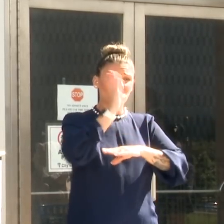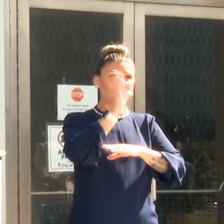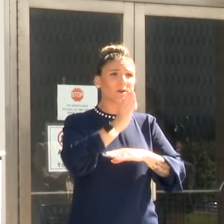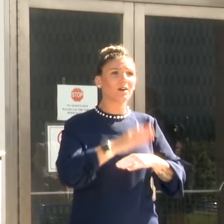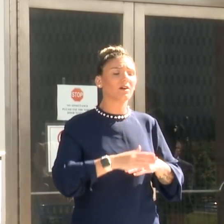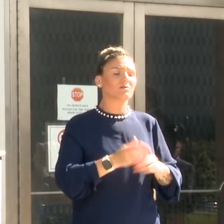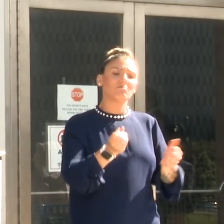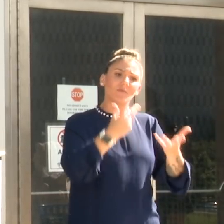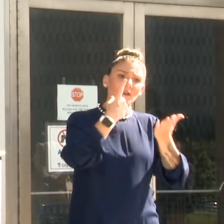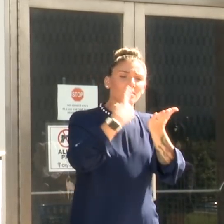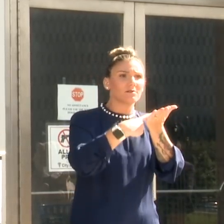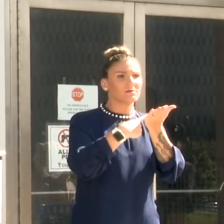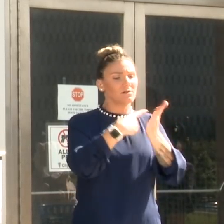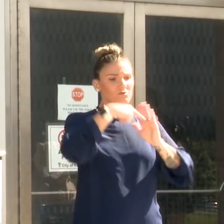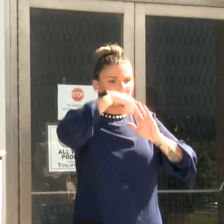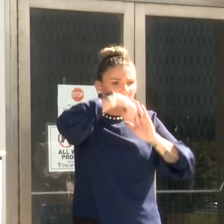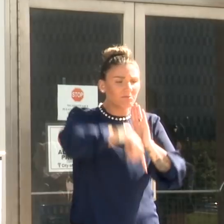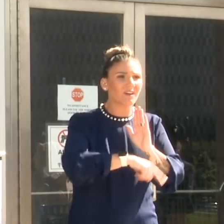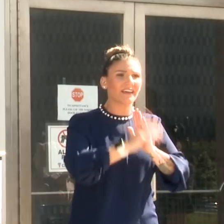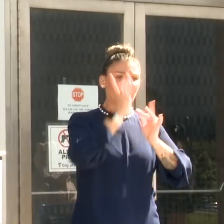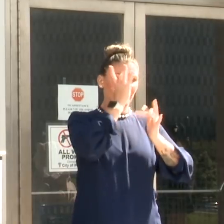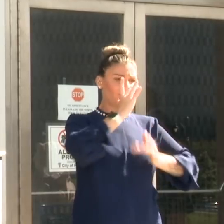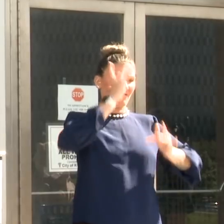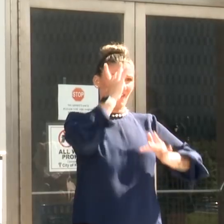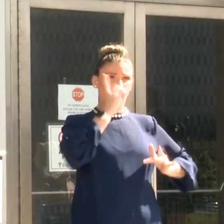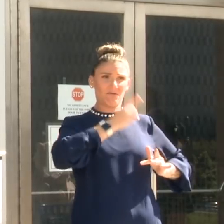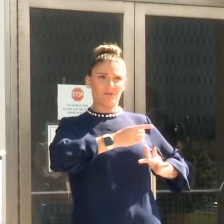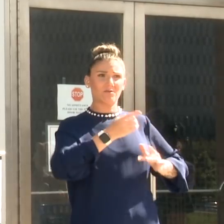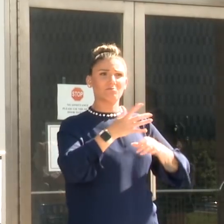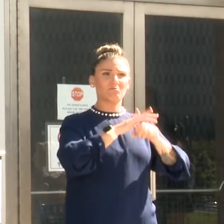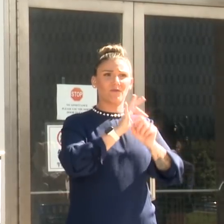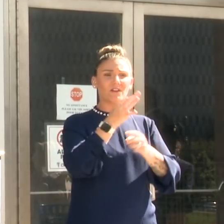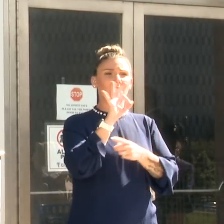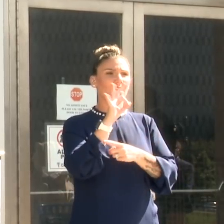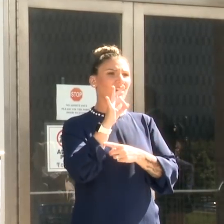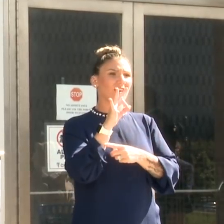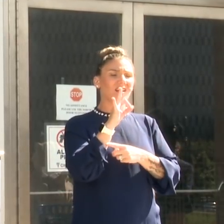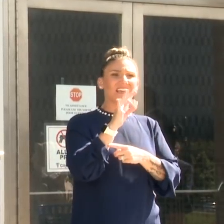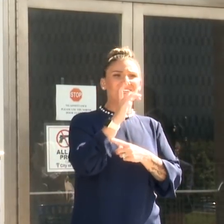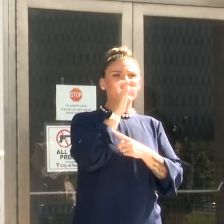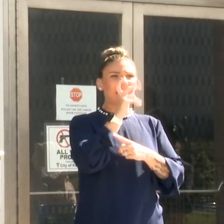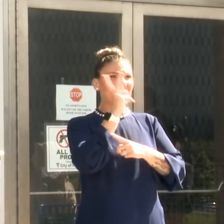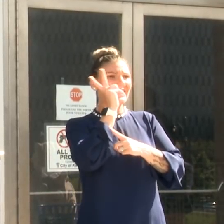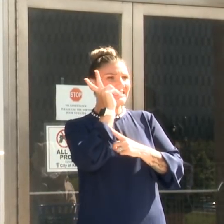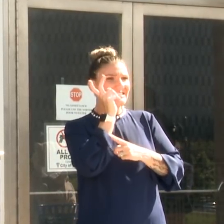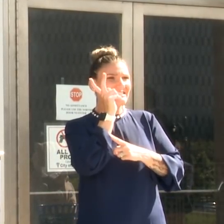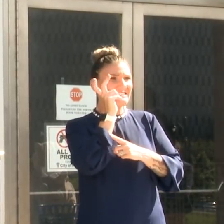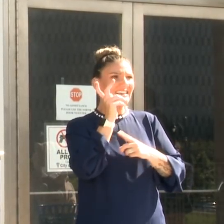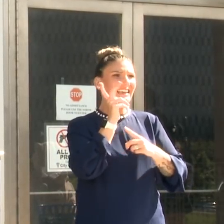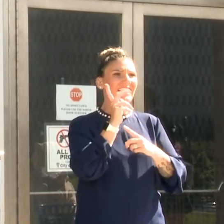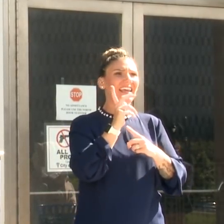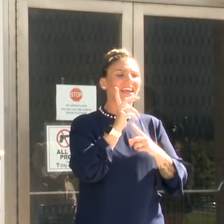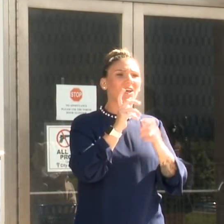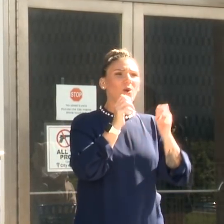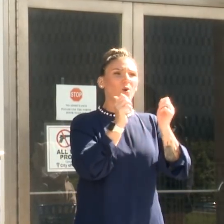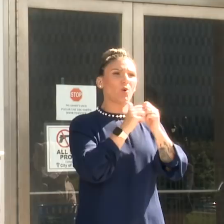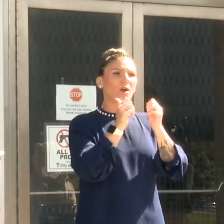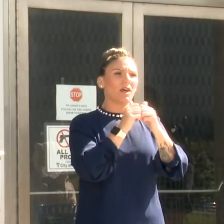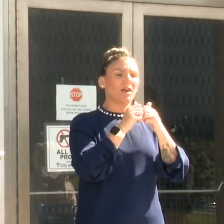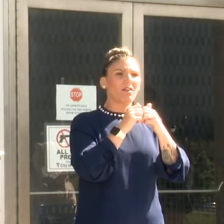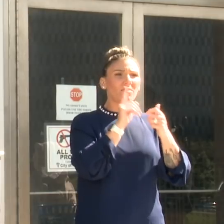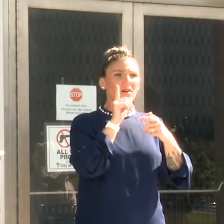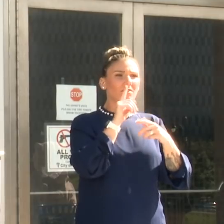discussions on this. The virus, traditionally, we were not seeing the receptors in the nose of young